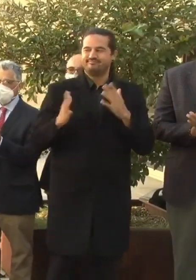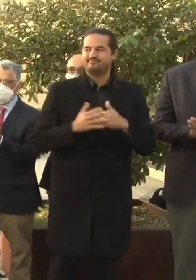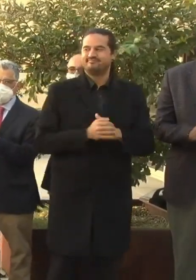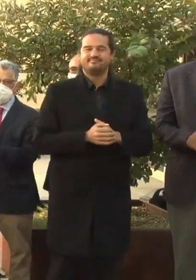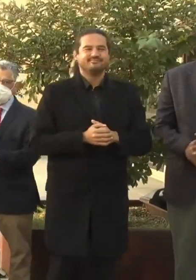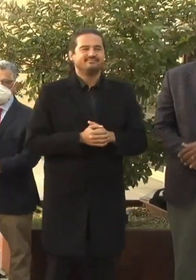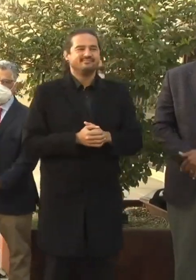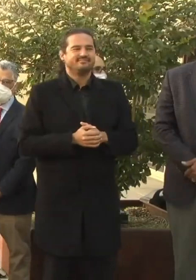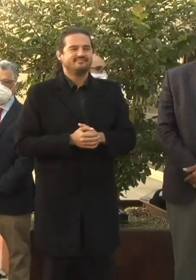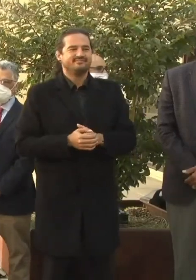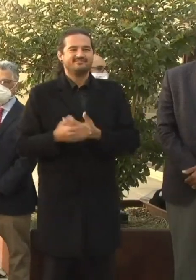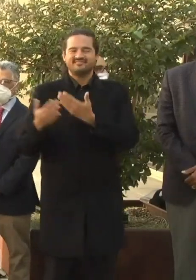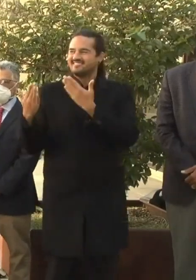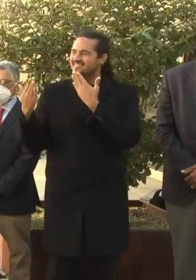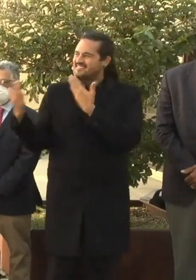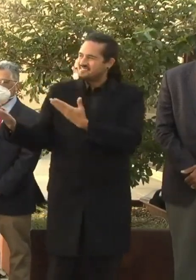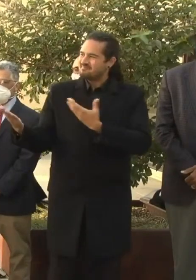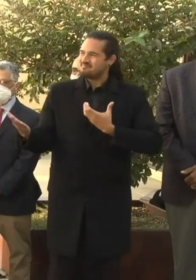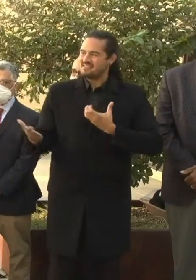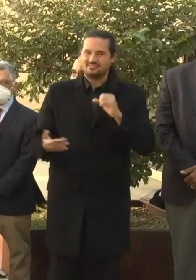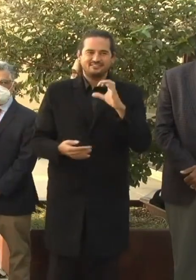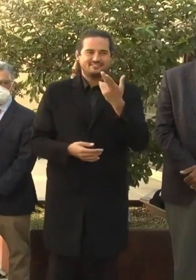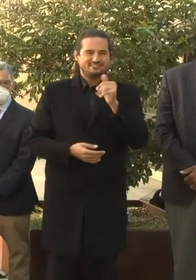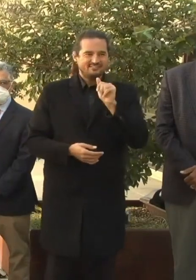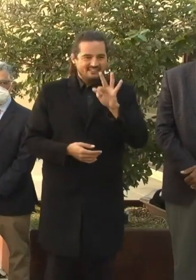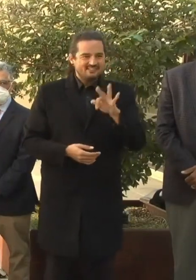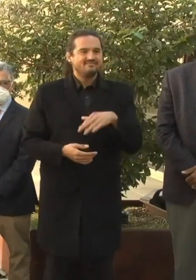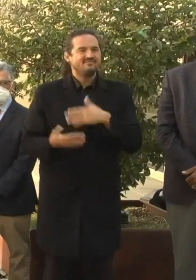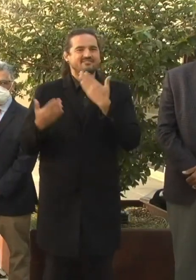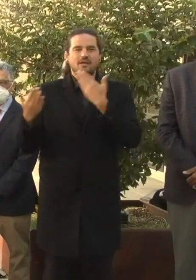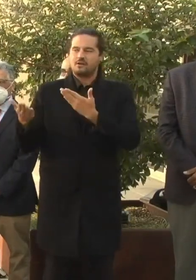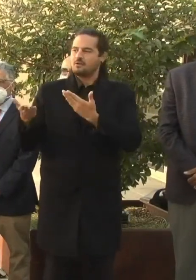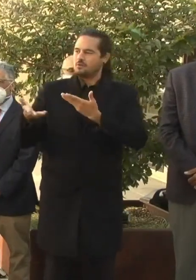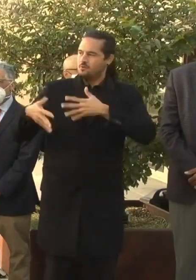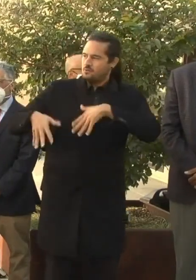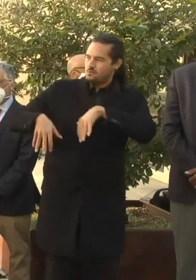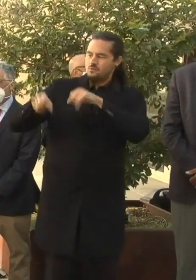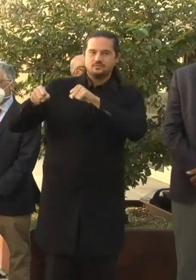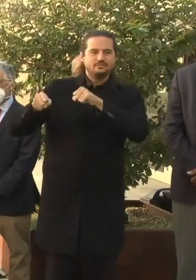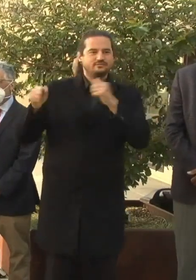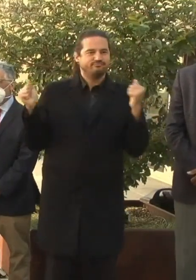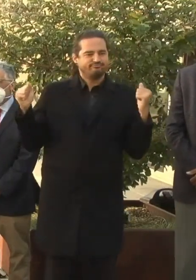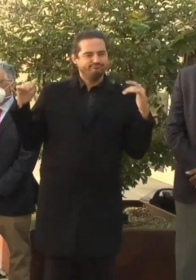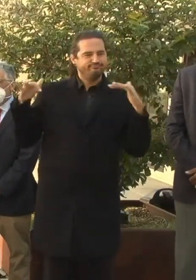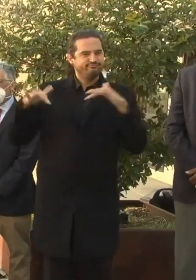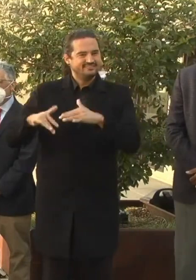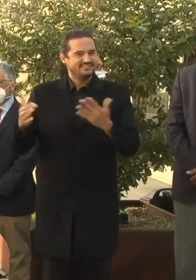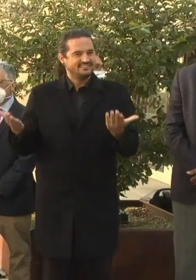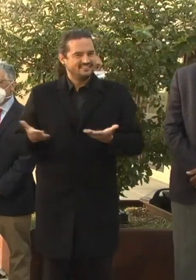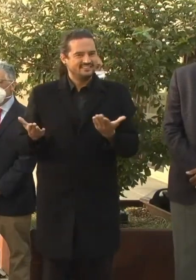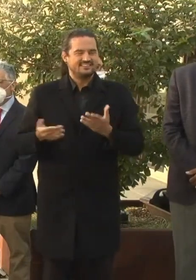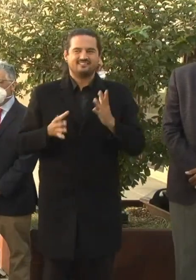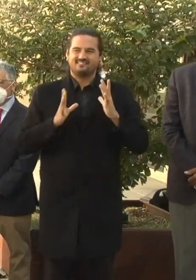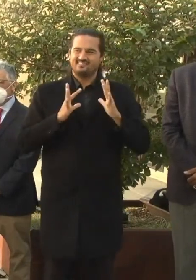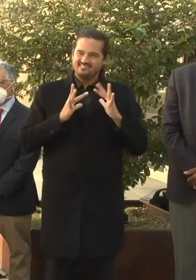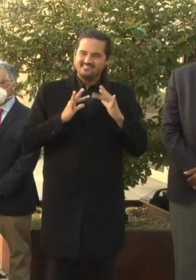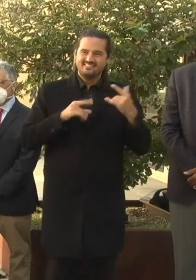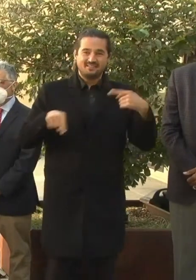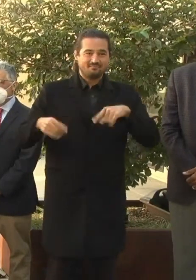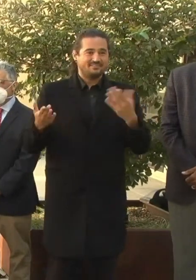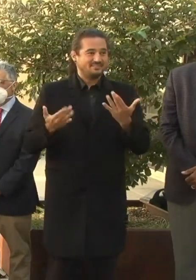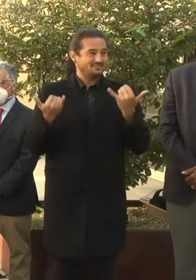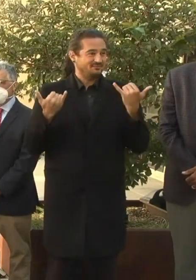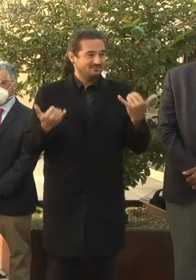Thank you, Mayor Schaaf, and thank you for hosting us and for your tremendous leadership as an amazing local executive moving forward during this